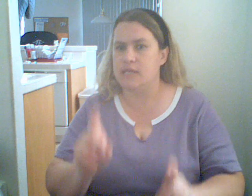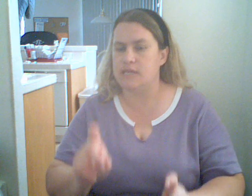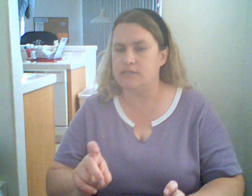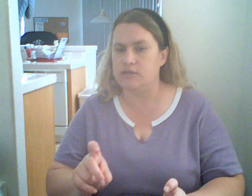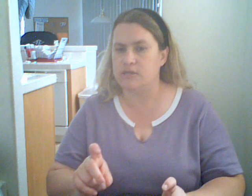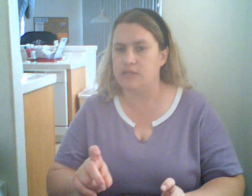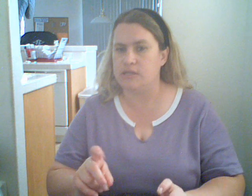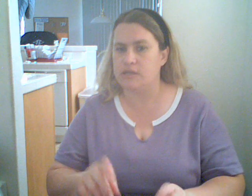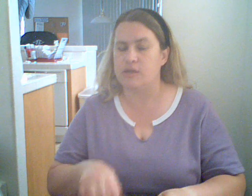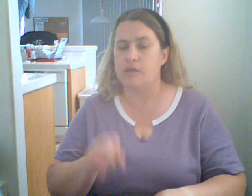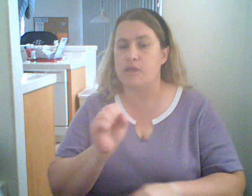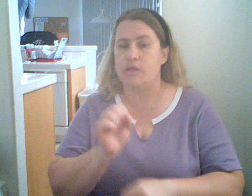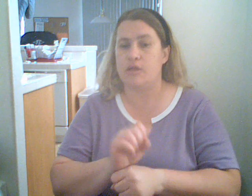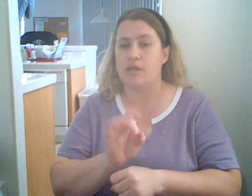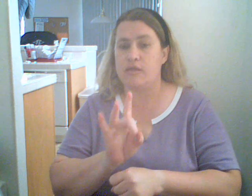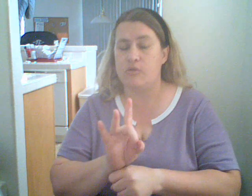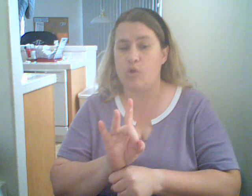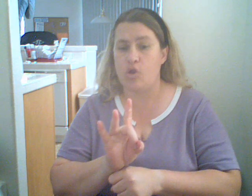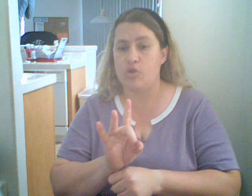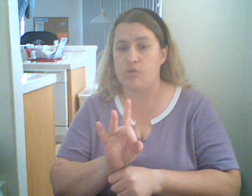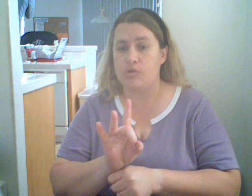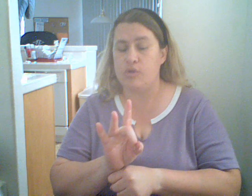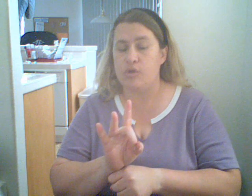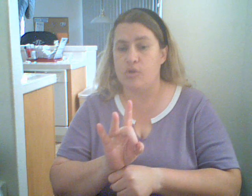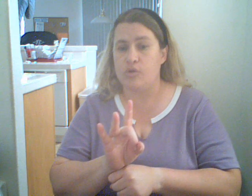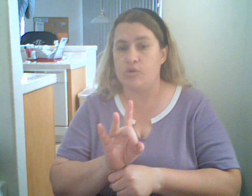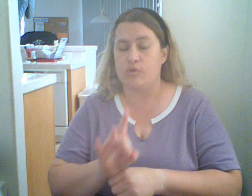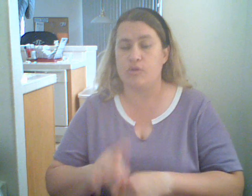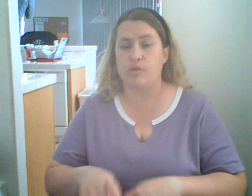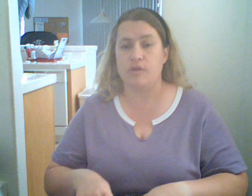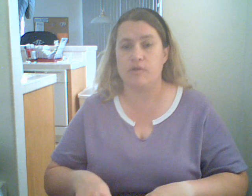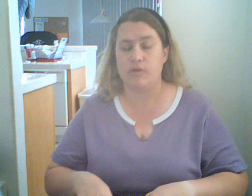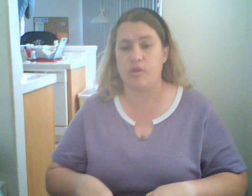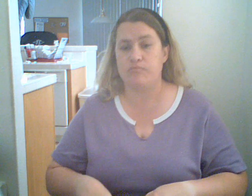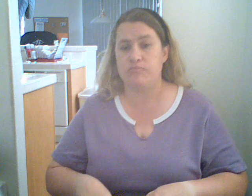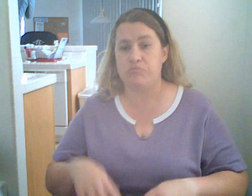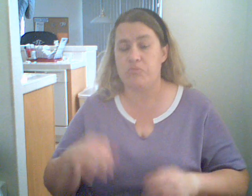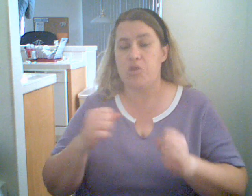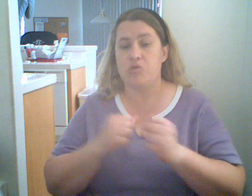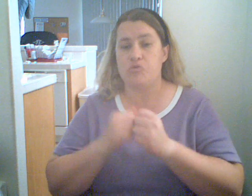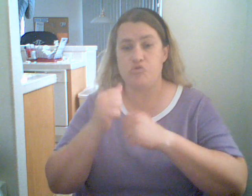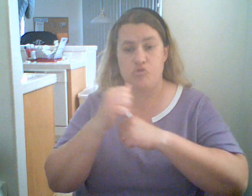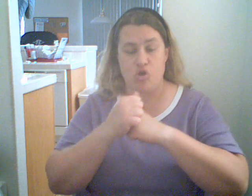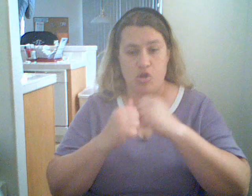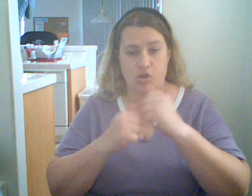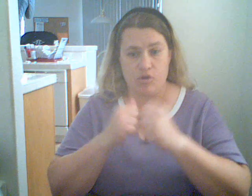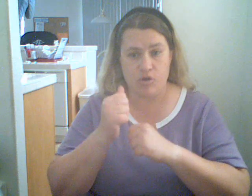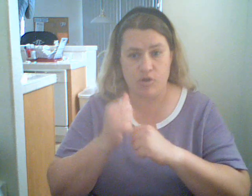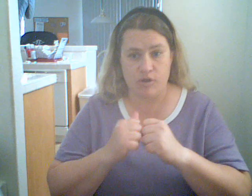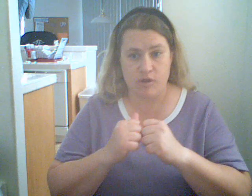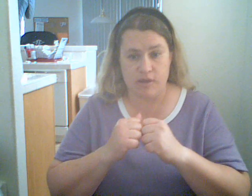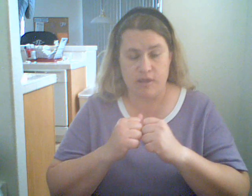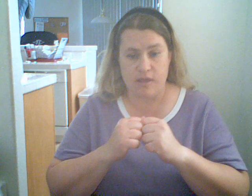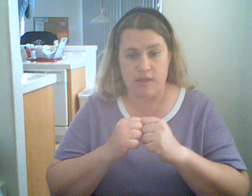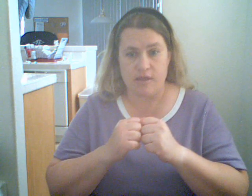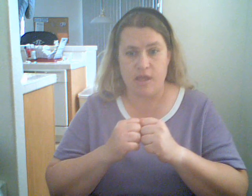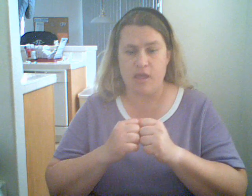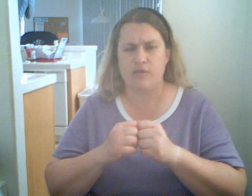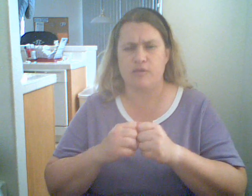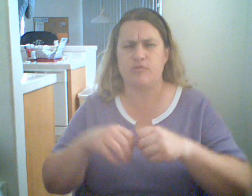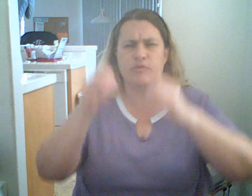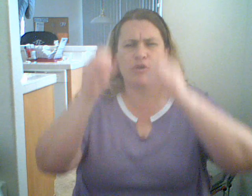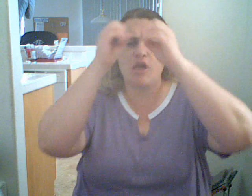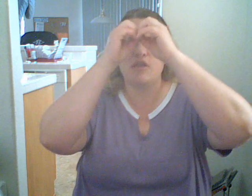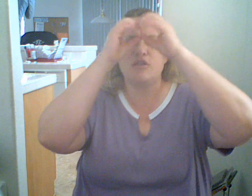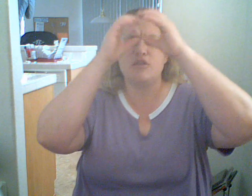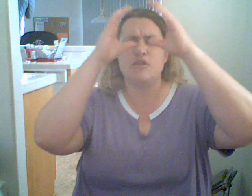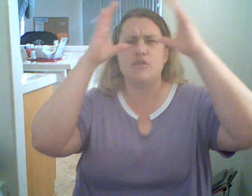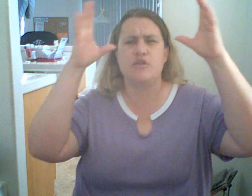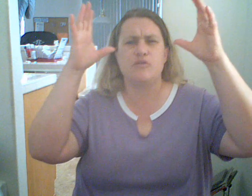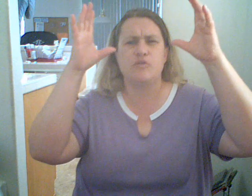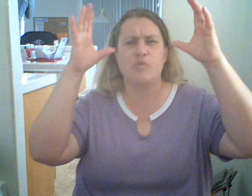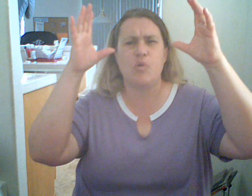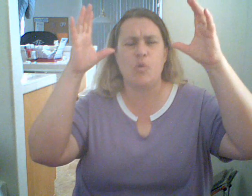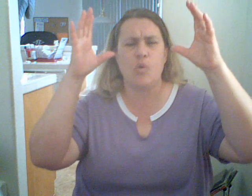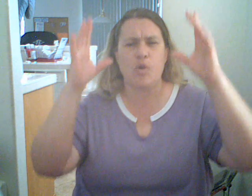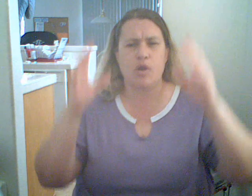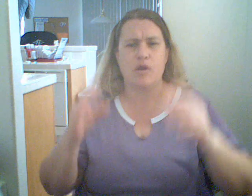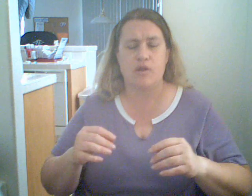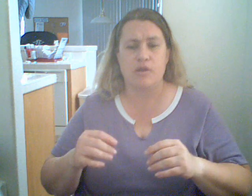construct an equivalent discourse in the target language while monitoring message comprehension and feedback to modify